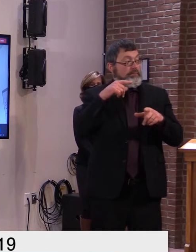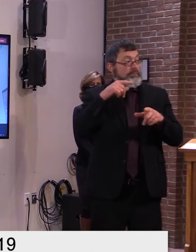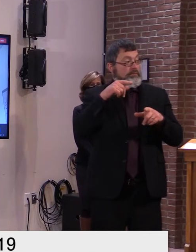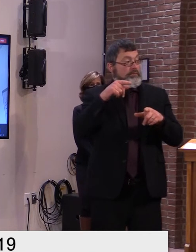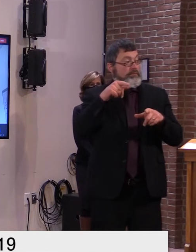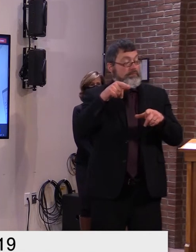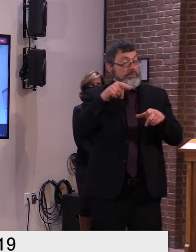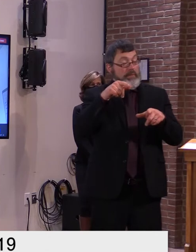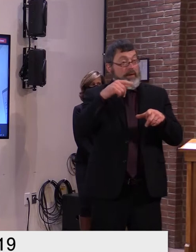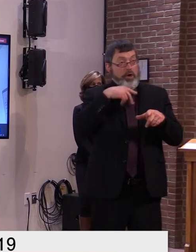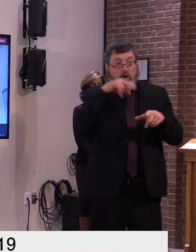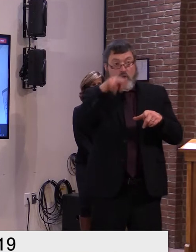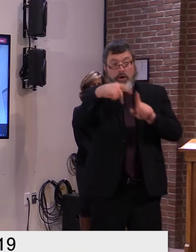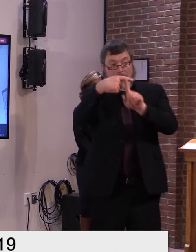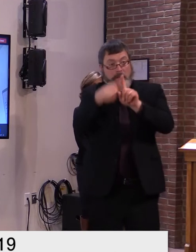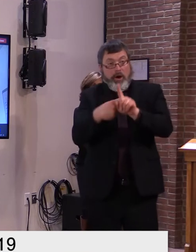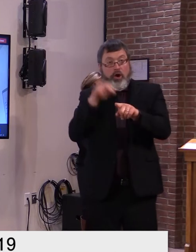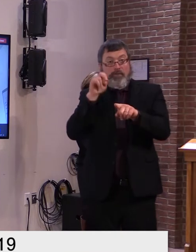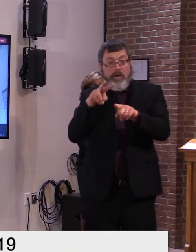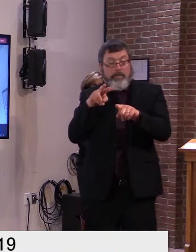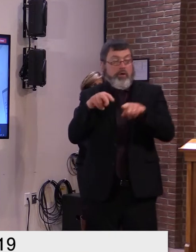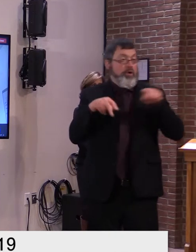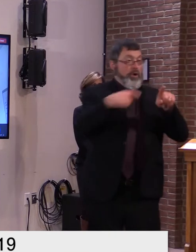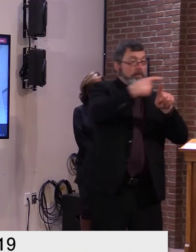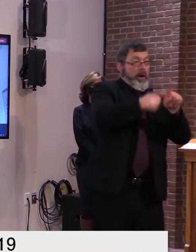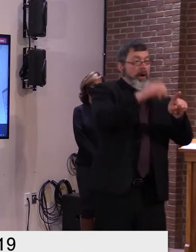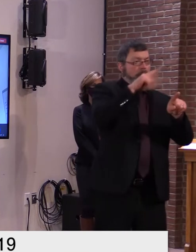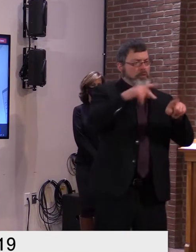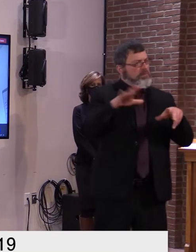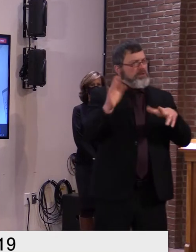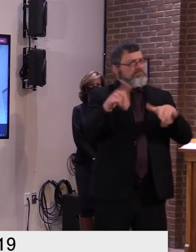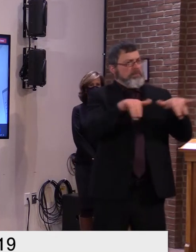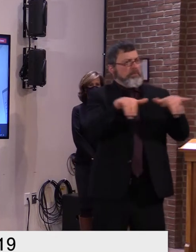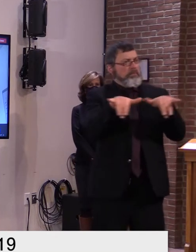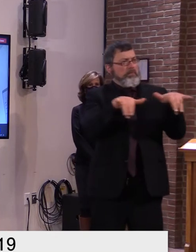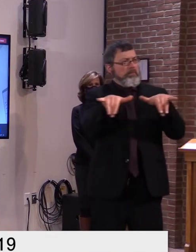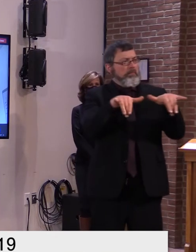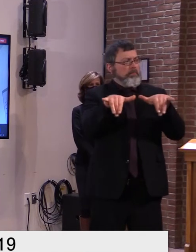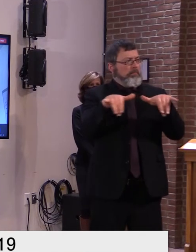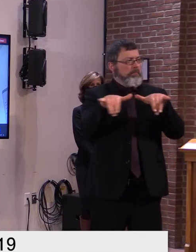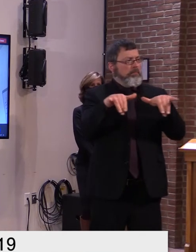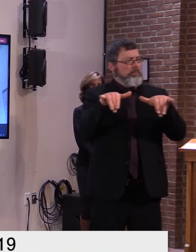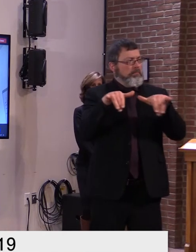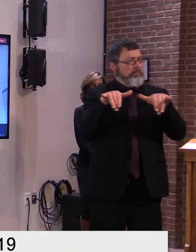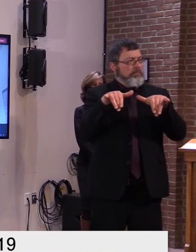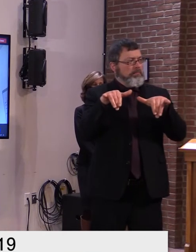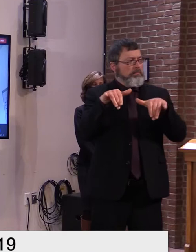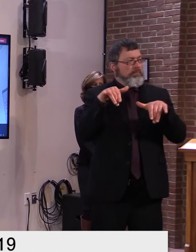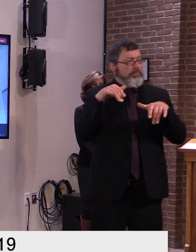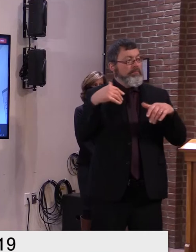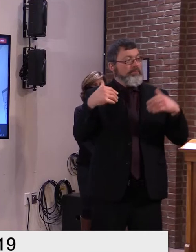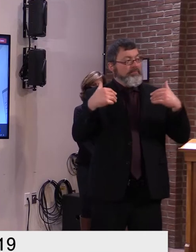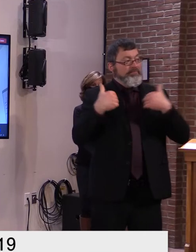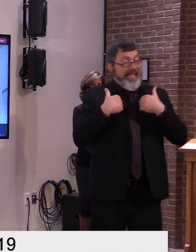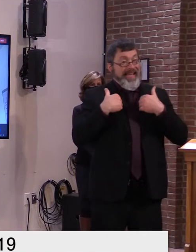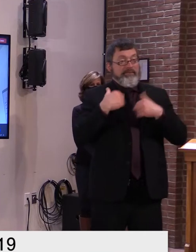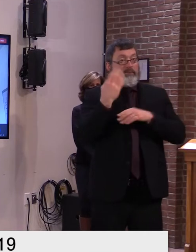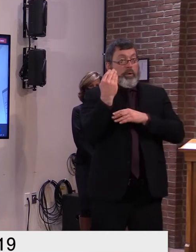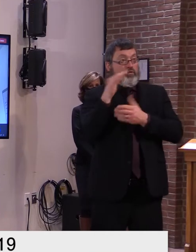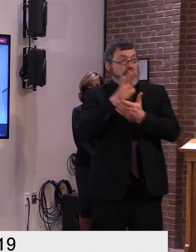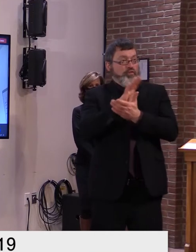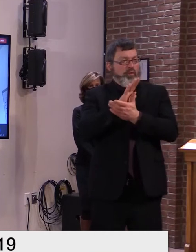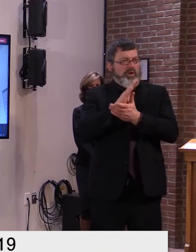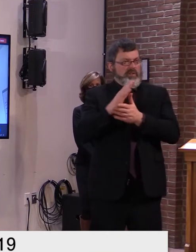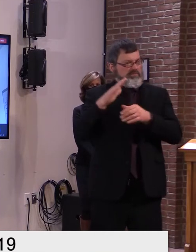students were in complete remote learning mode, 33% in-person mode, and 53%, still